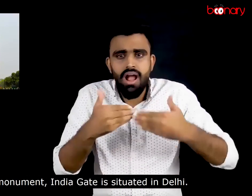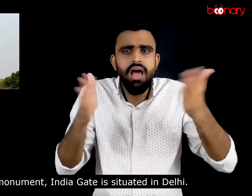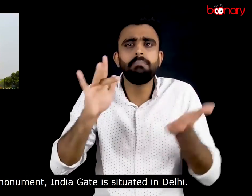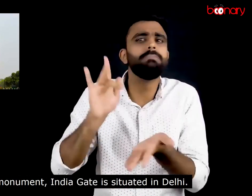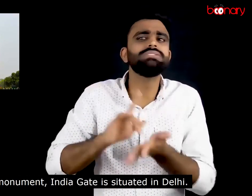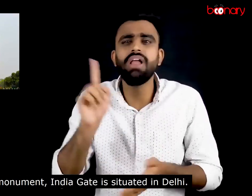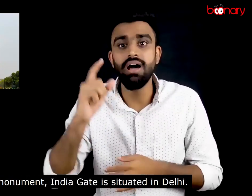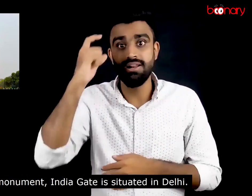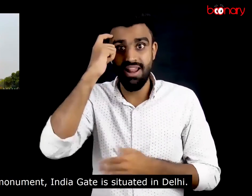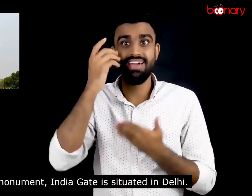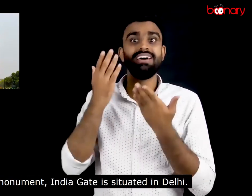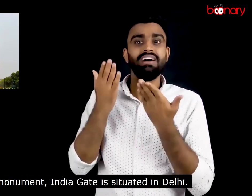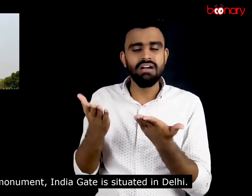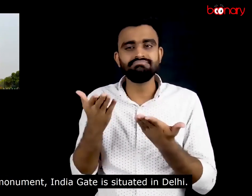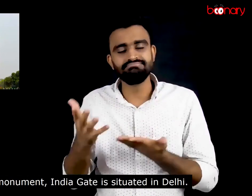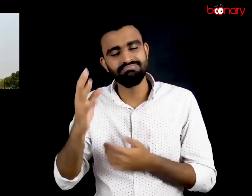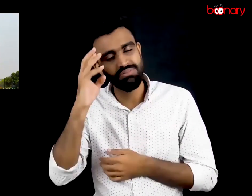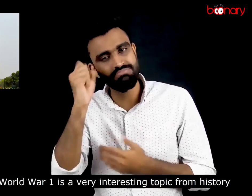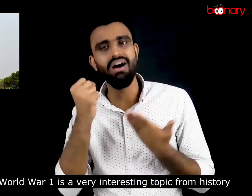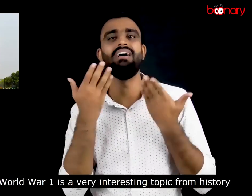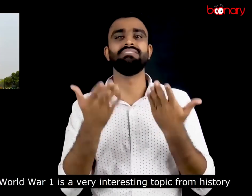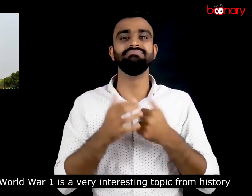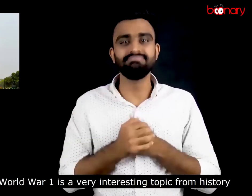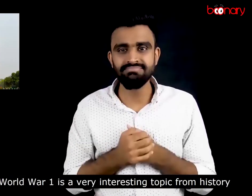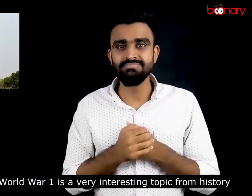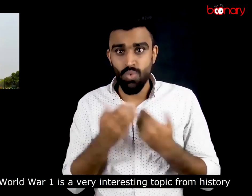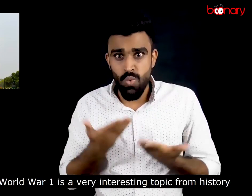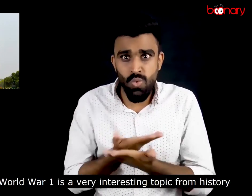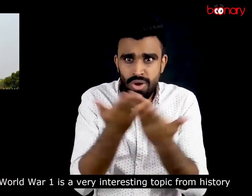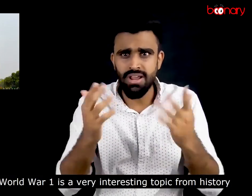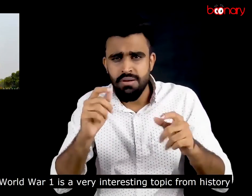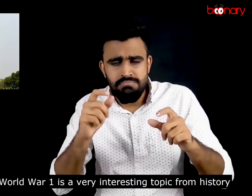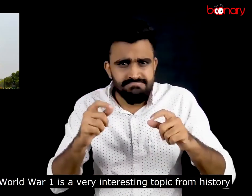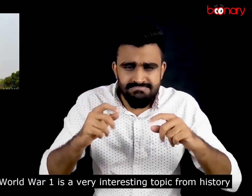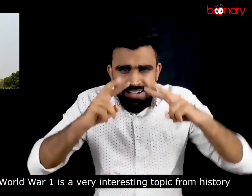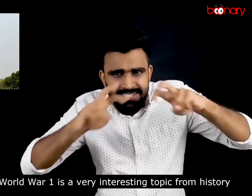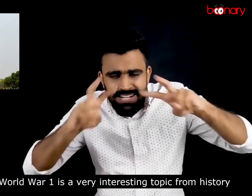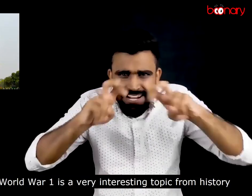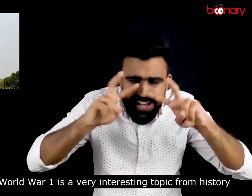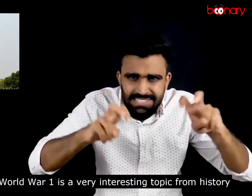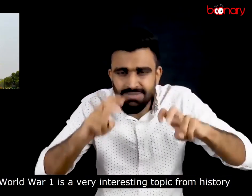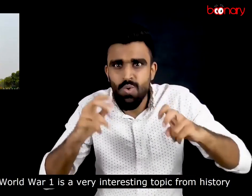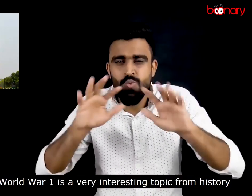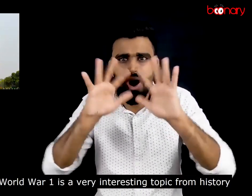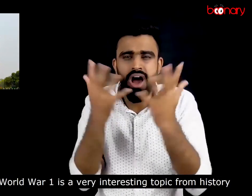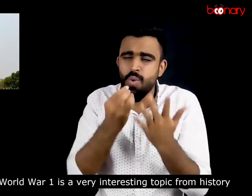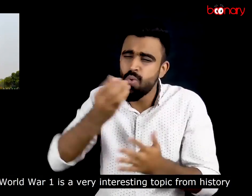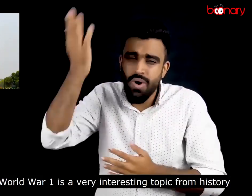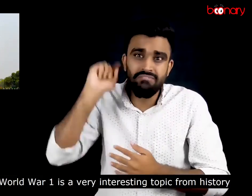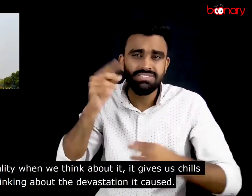situated in Delhi. Today, the World War I is a very interesting topic from history,